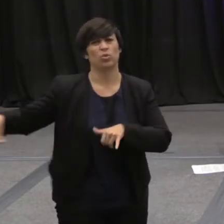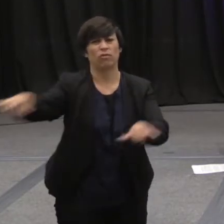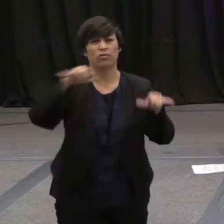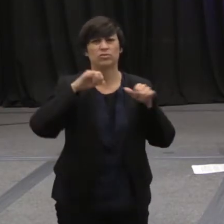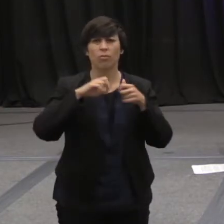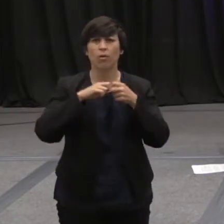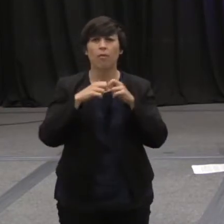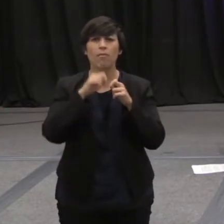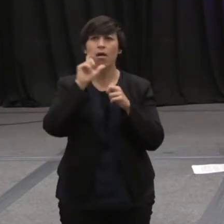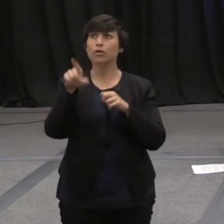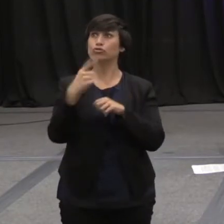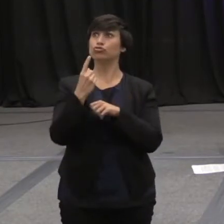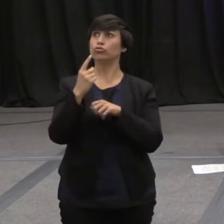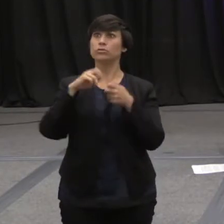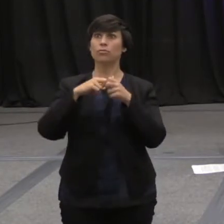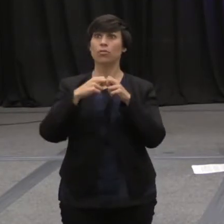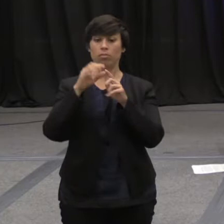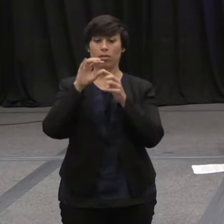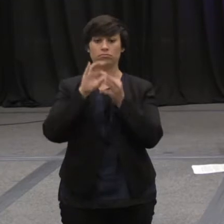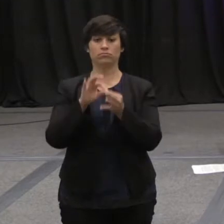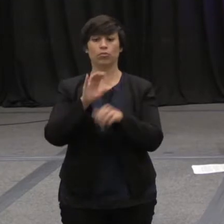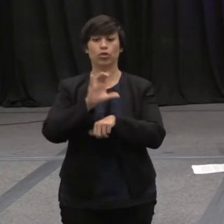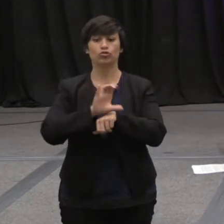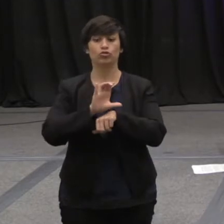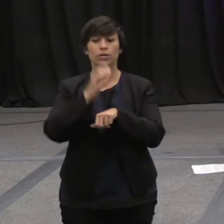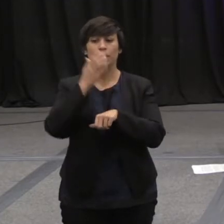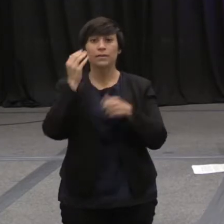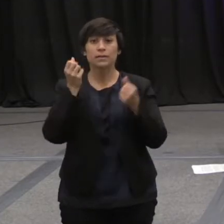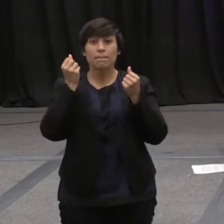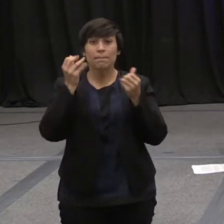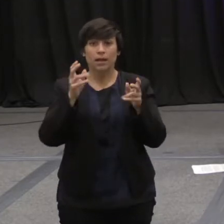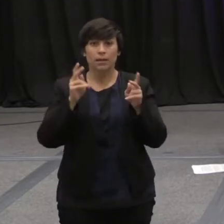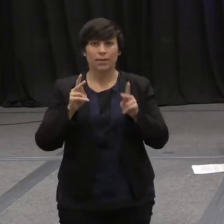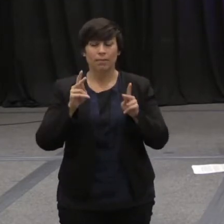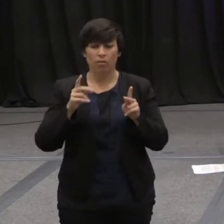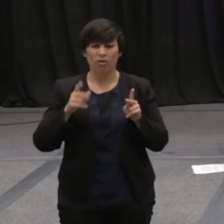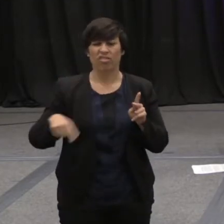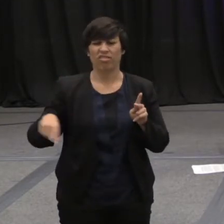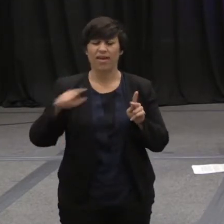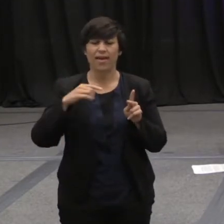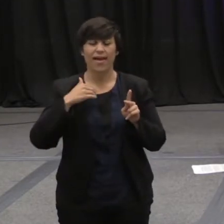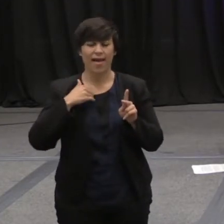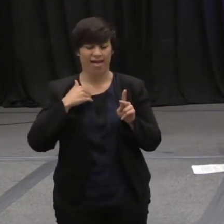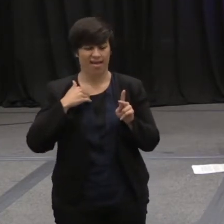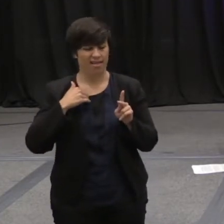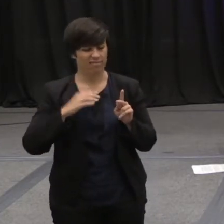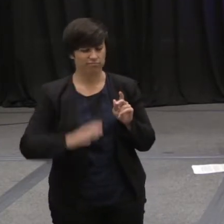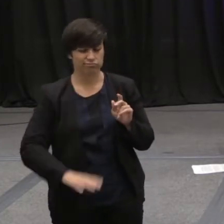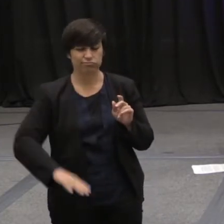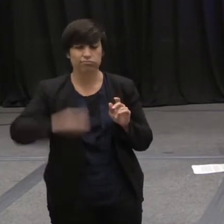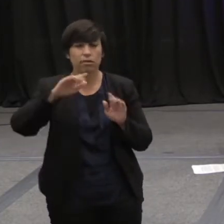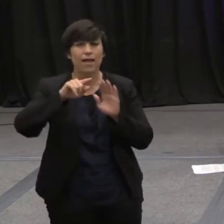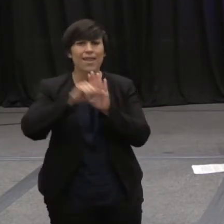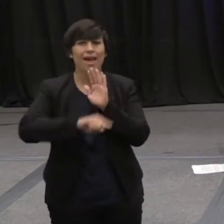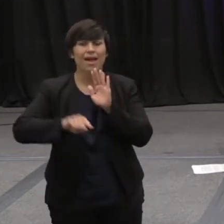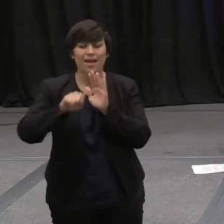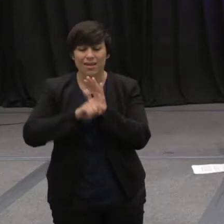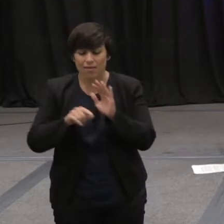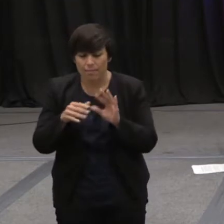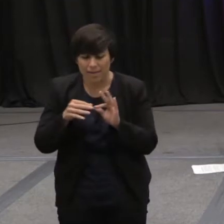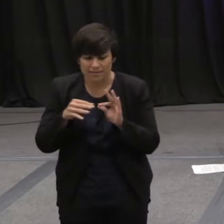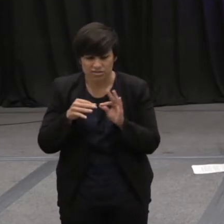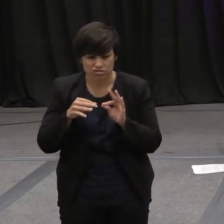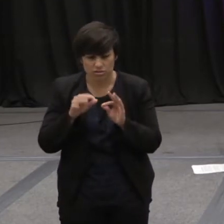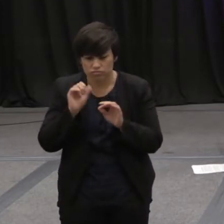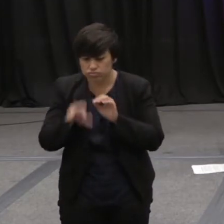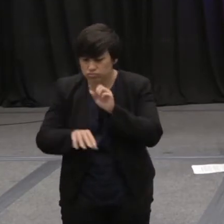just a church problem, because many people got very negative, shaming messages from their faith communities or their